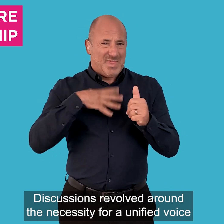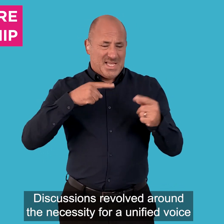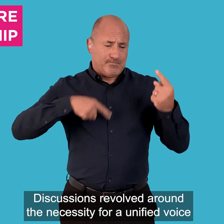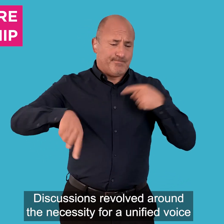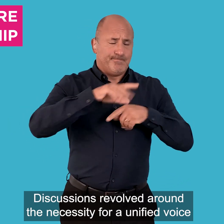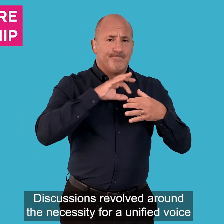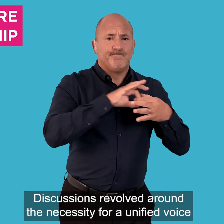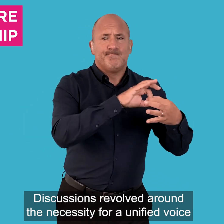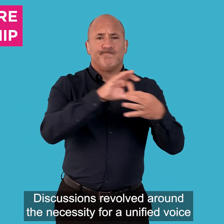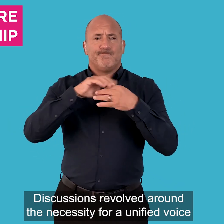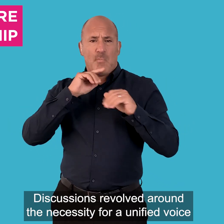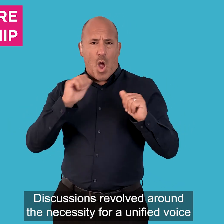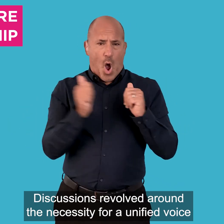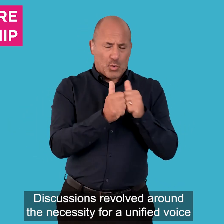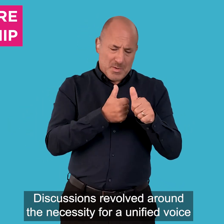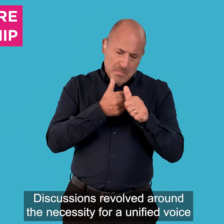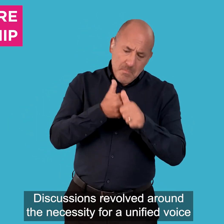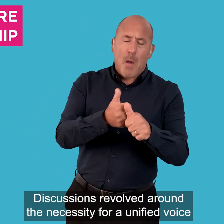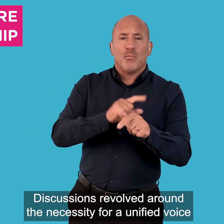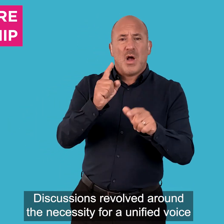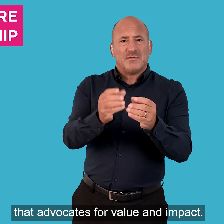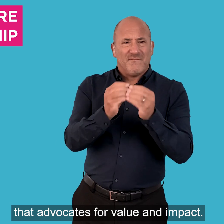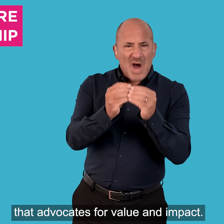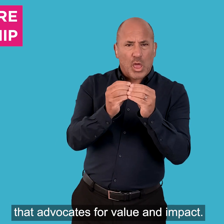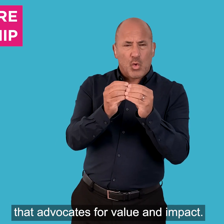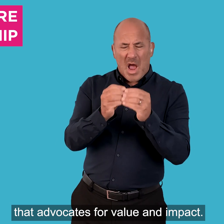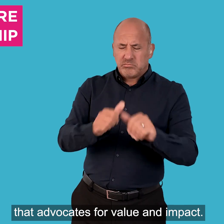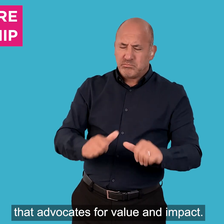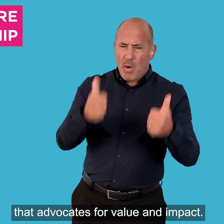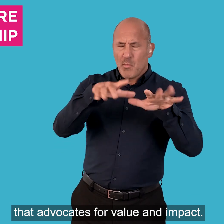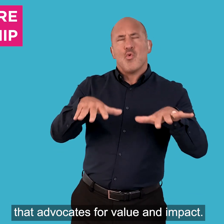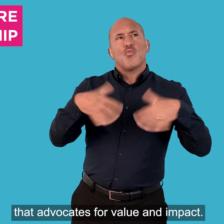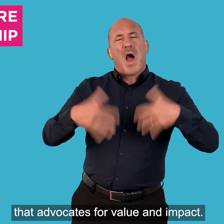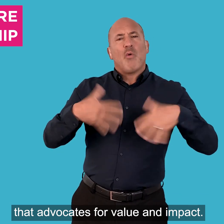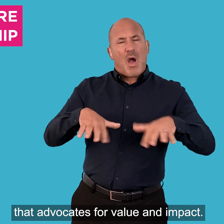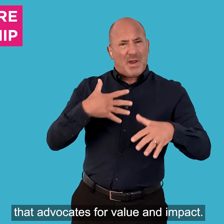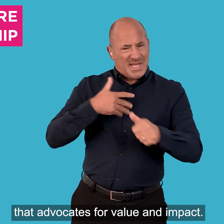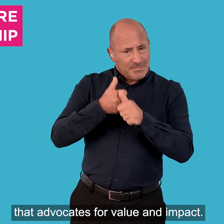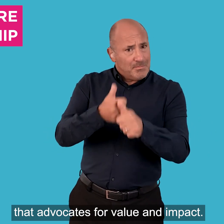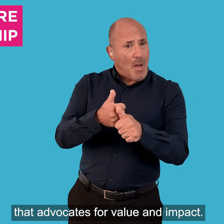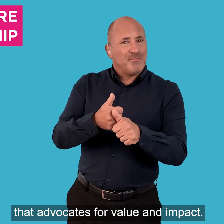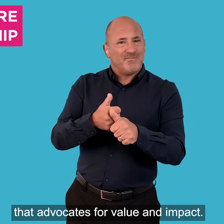Discussion revolved around the necessity for a unified voice that advocates for value and